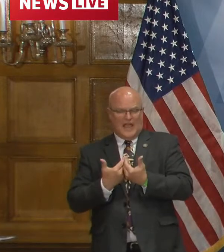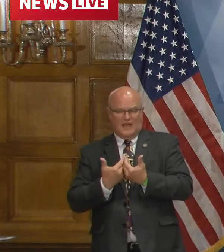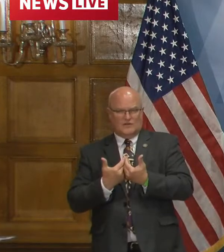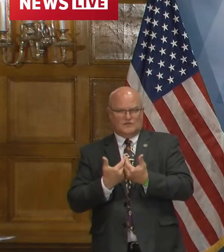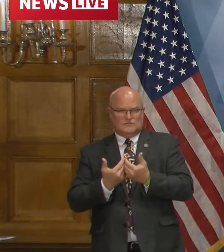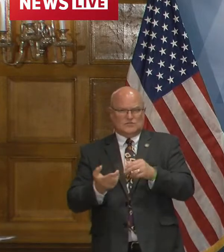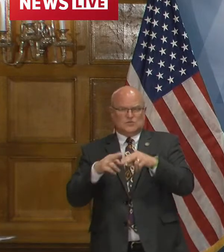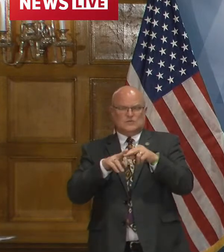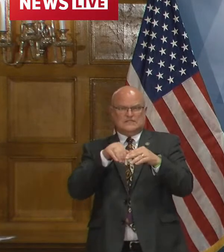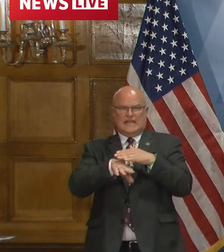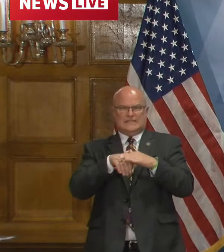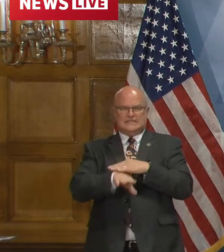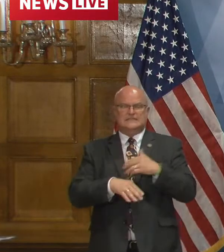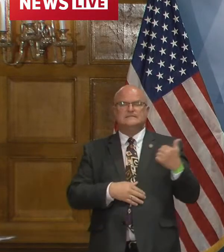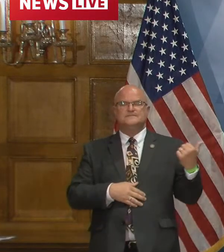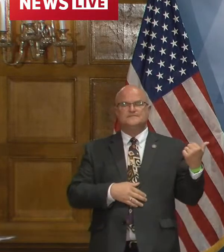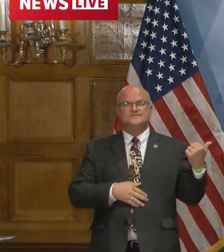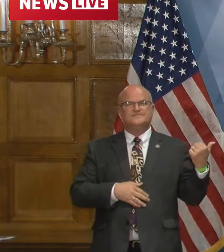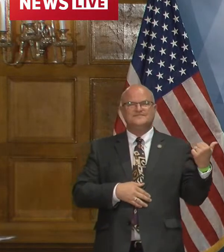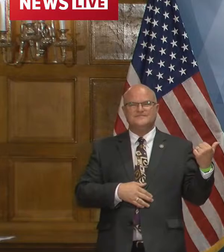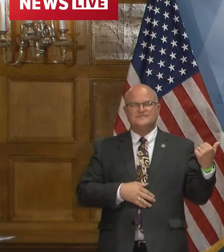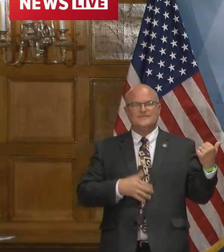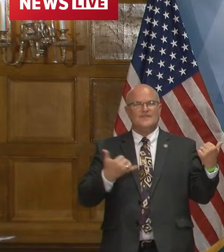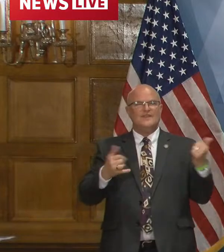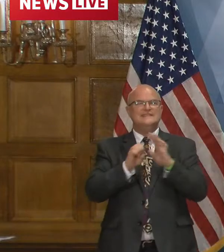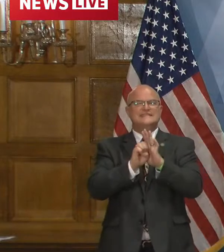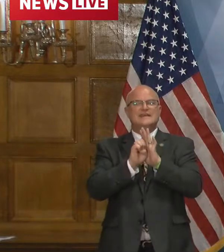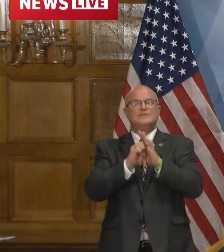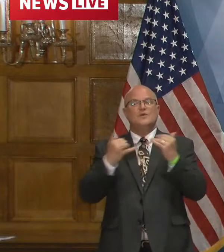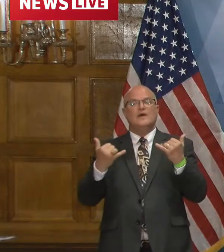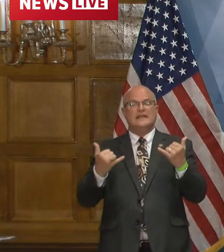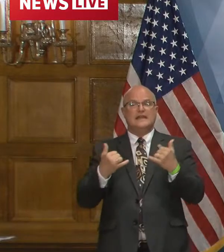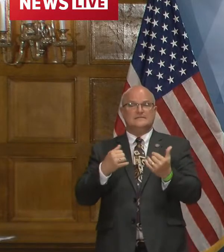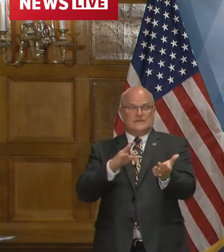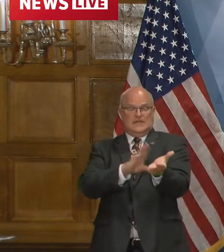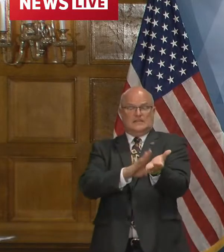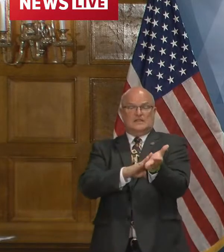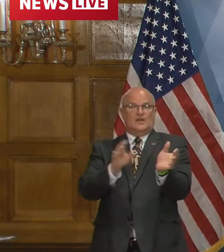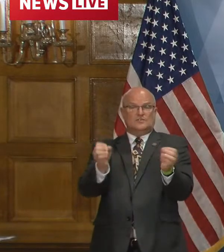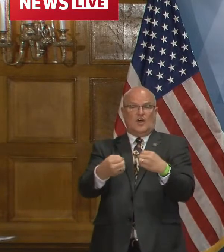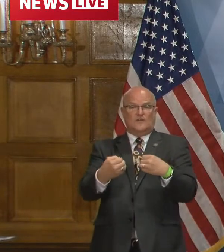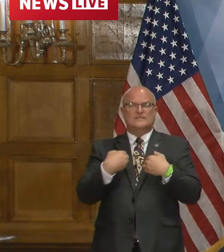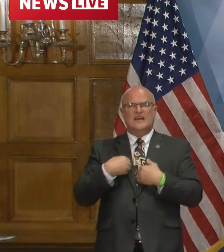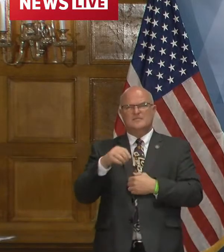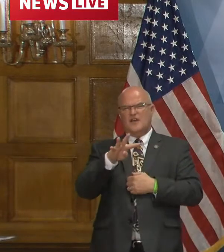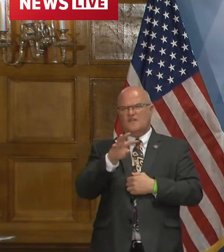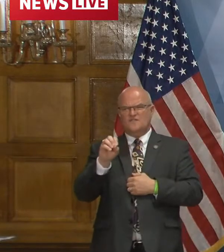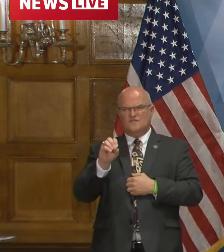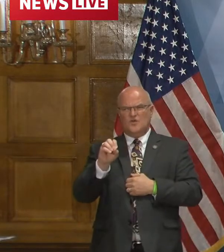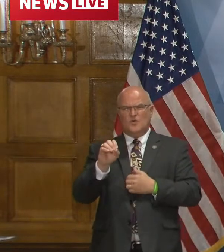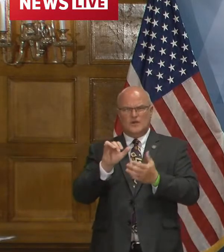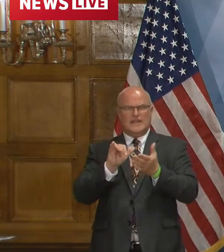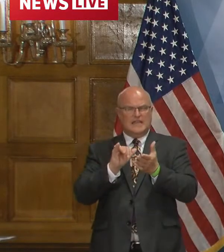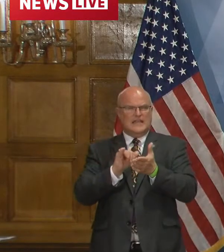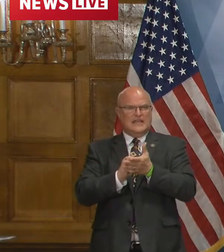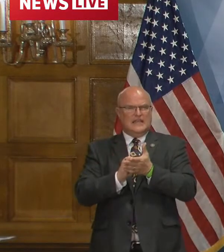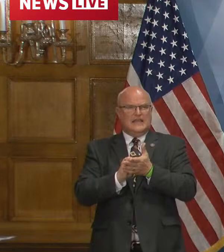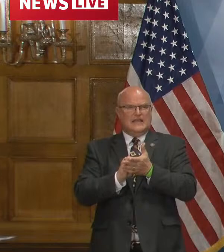to increase the access? Well, for example, right now in physician offices, we have about 40 that